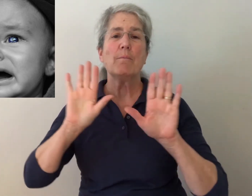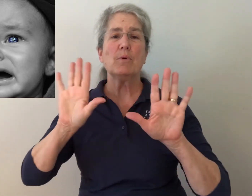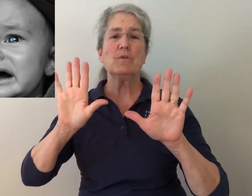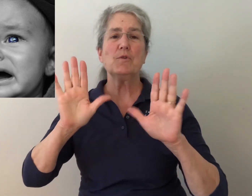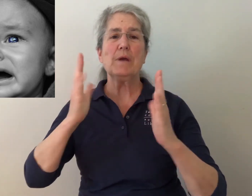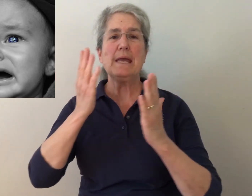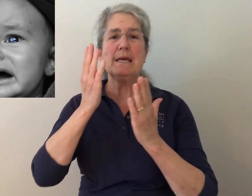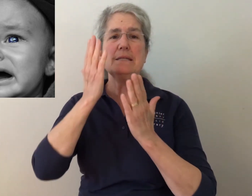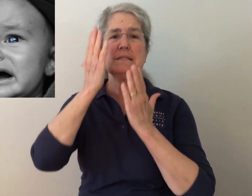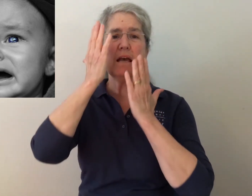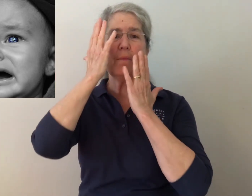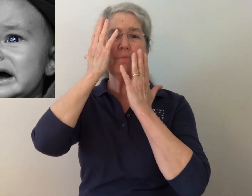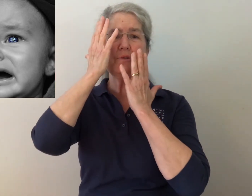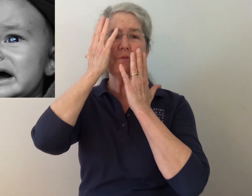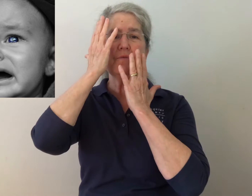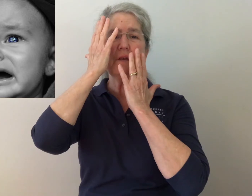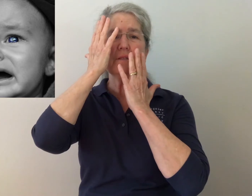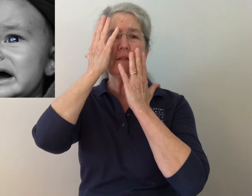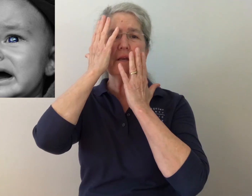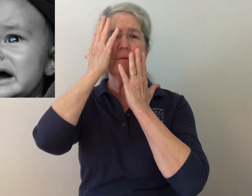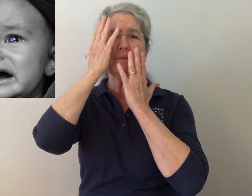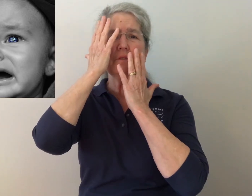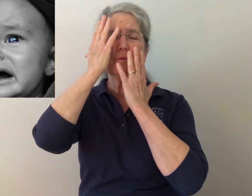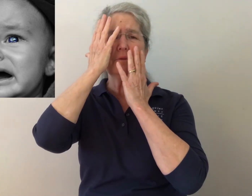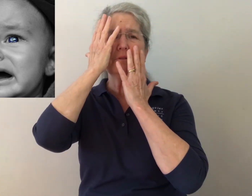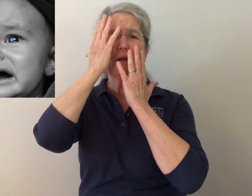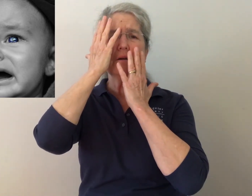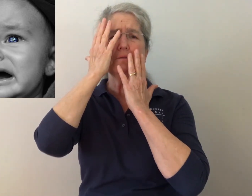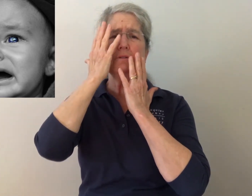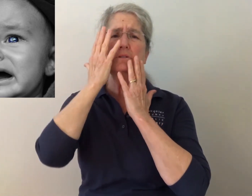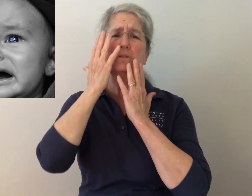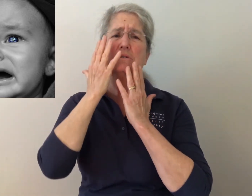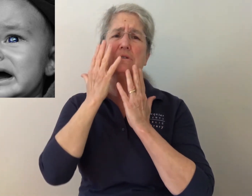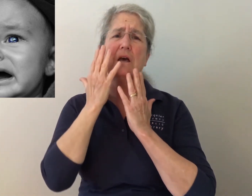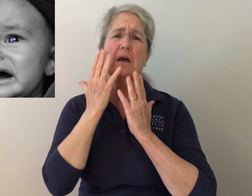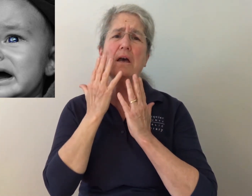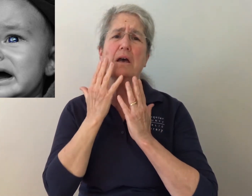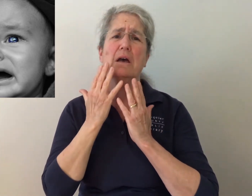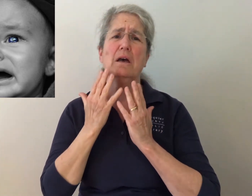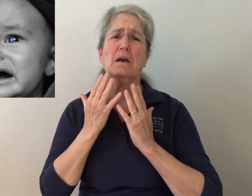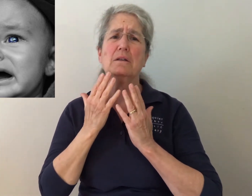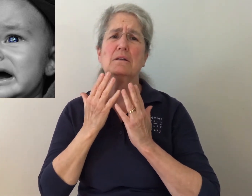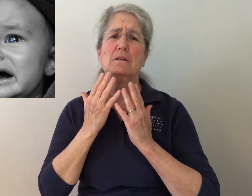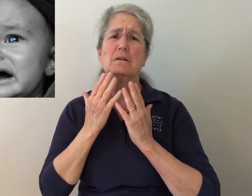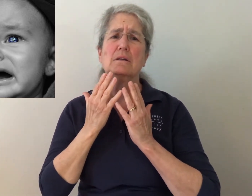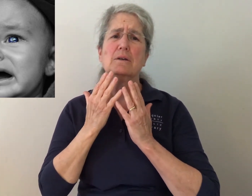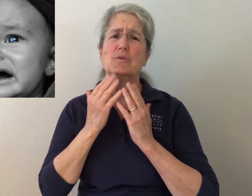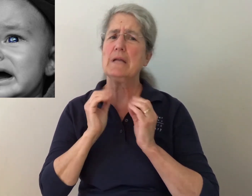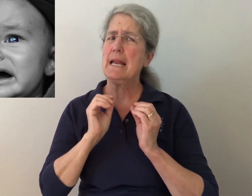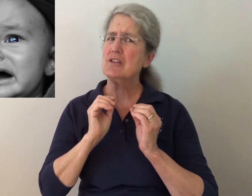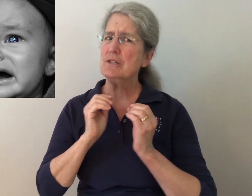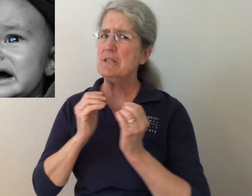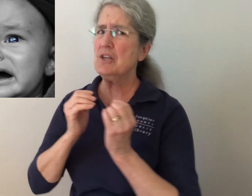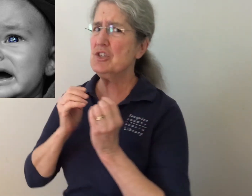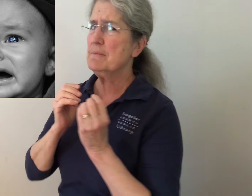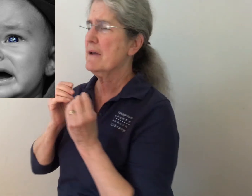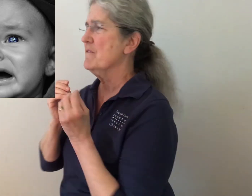Both of your hands come up to your face and they come slowly down. Sad. They're not actually touching my